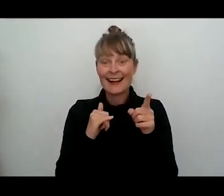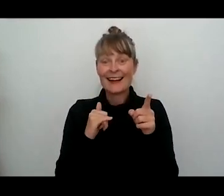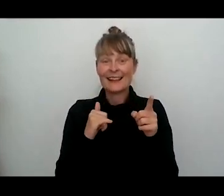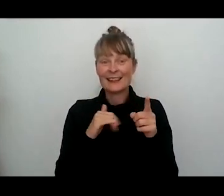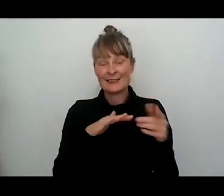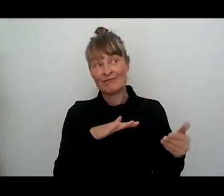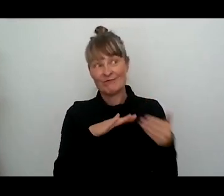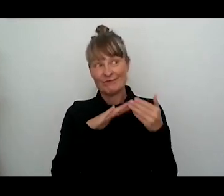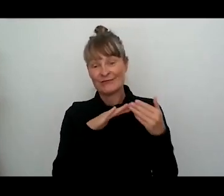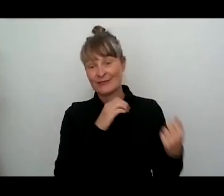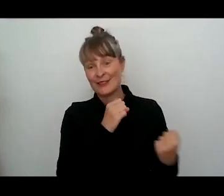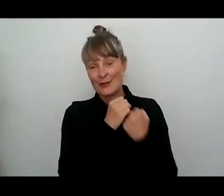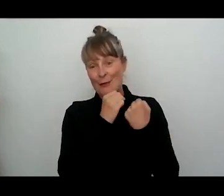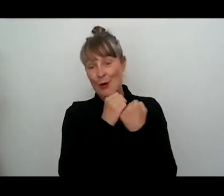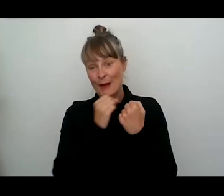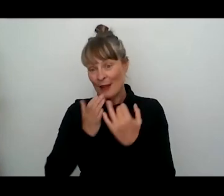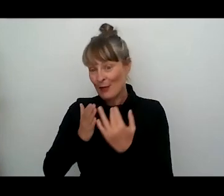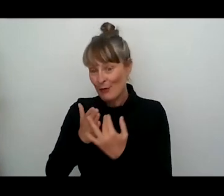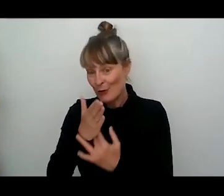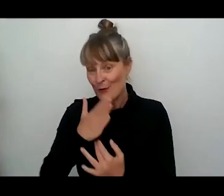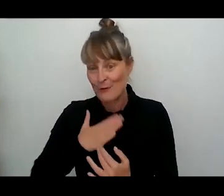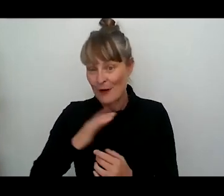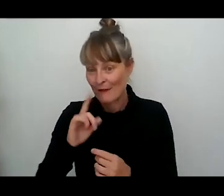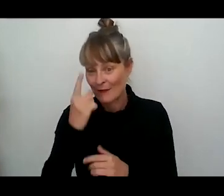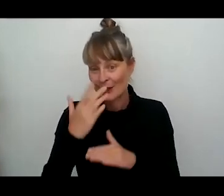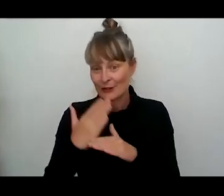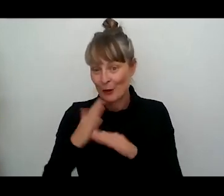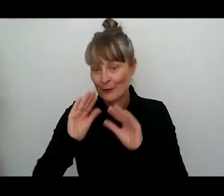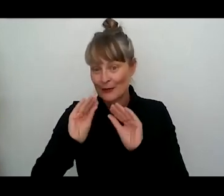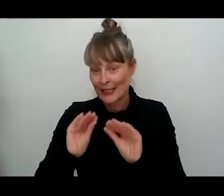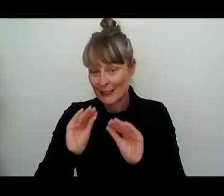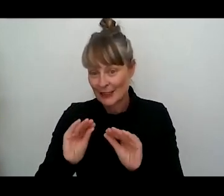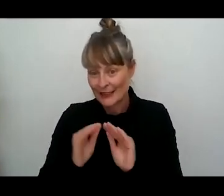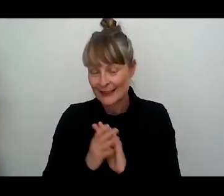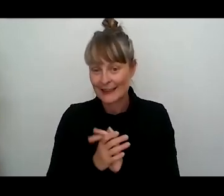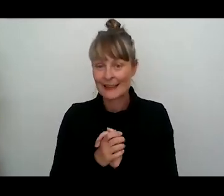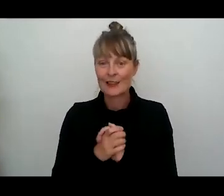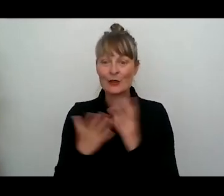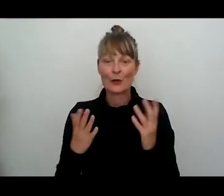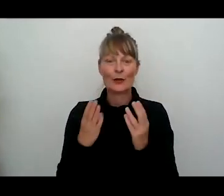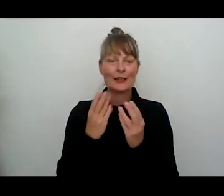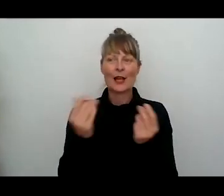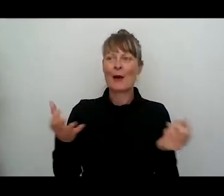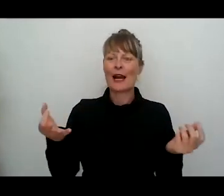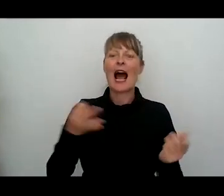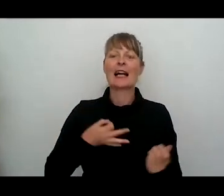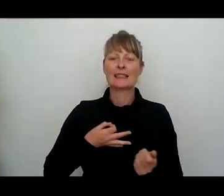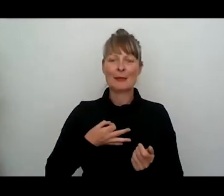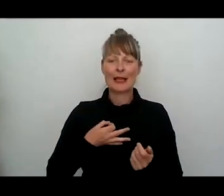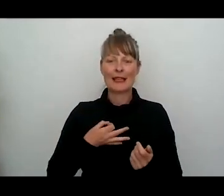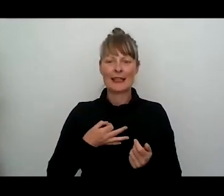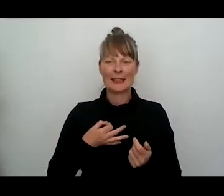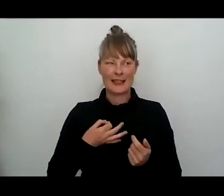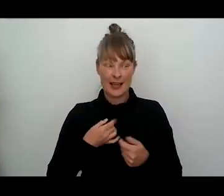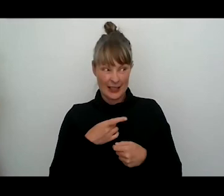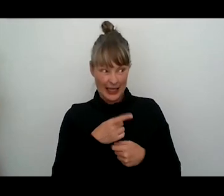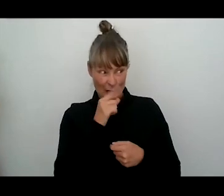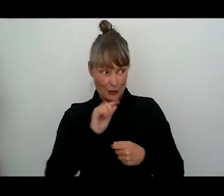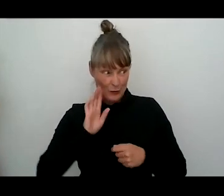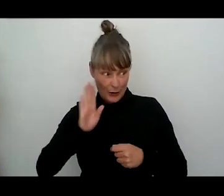to. So when Soundfair asked if I can make time to do this, it was going to happen, you know, so I'm